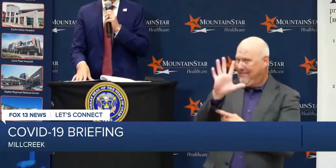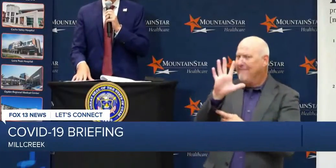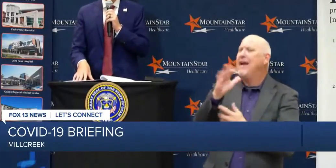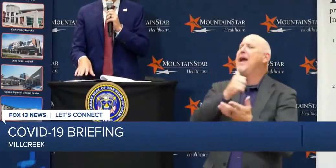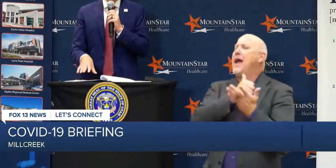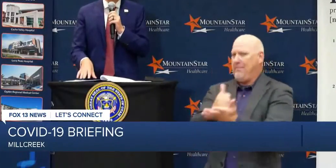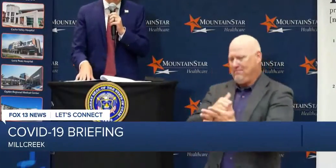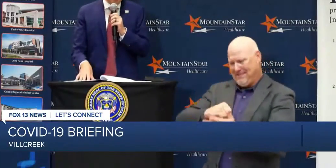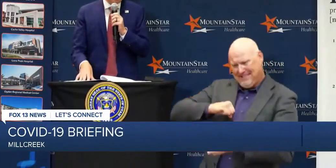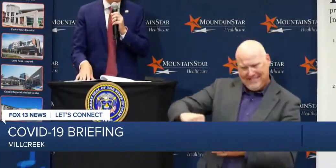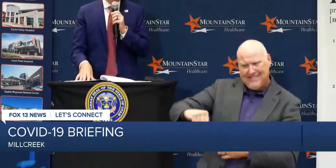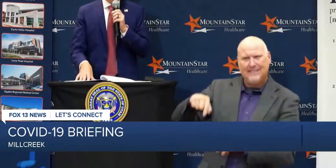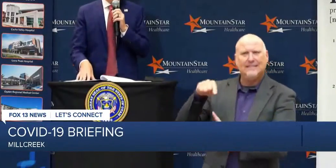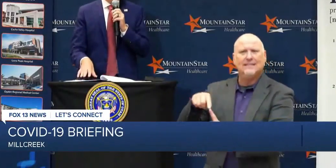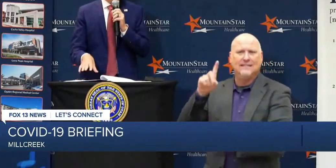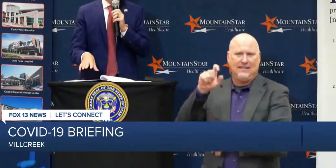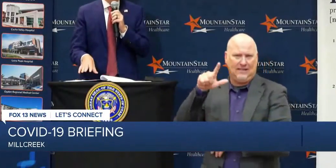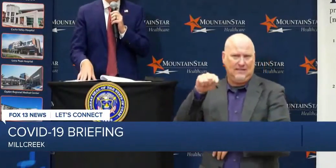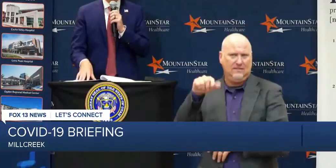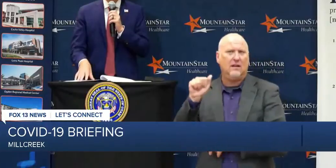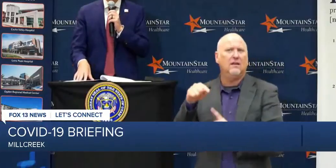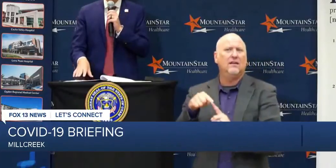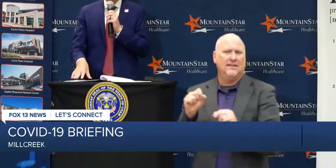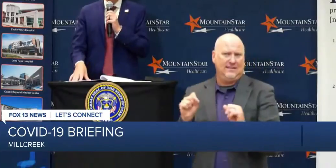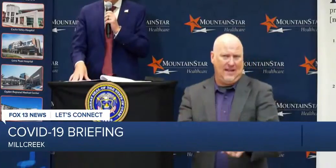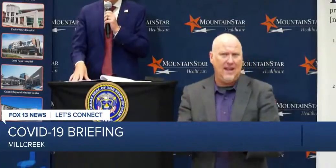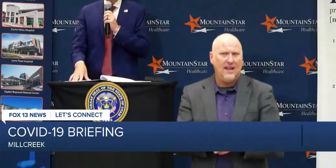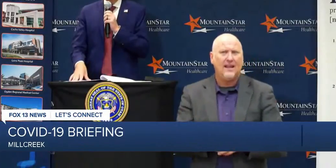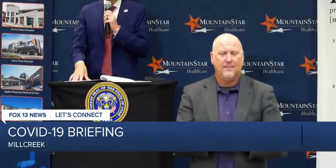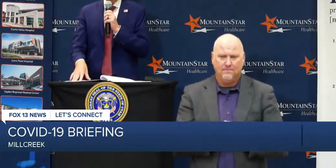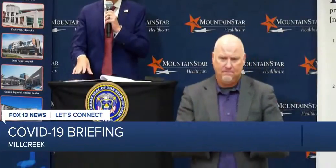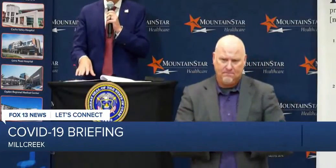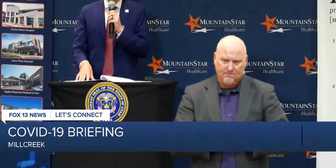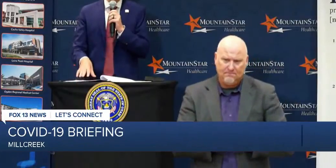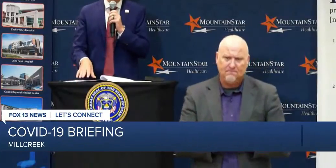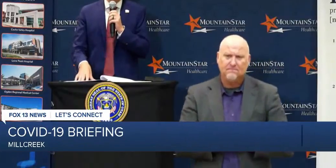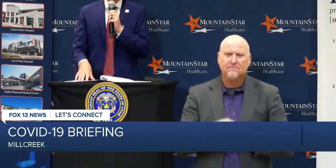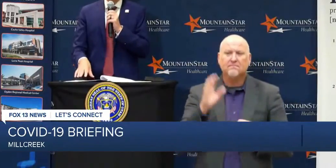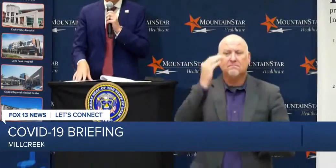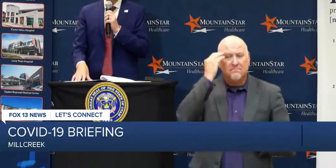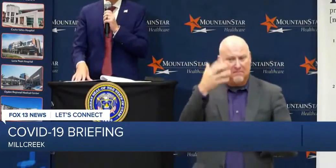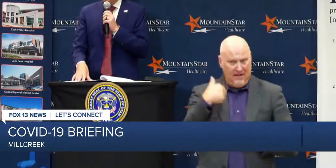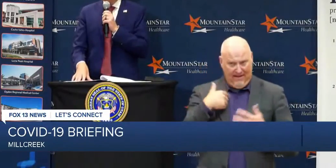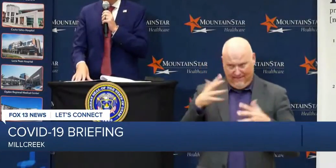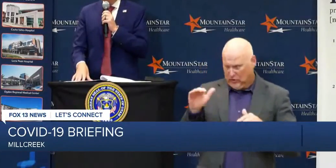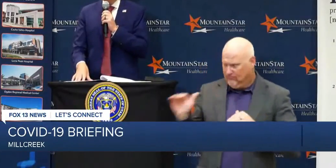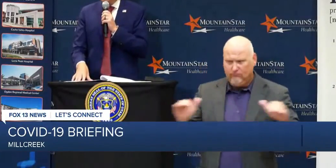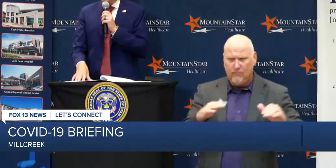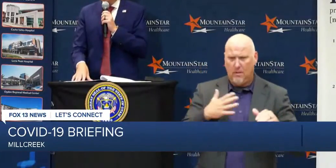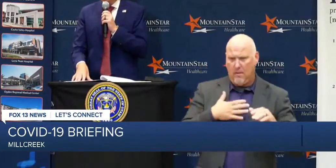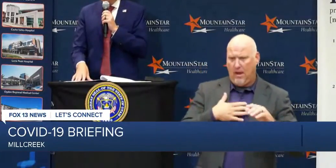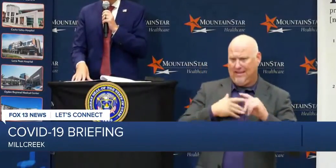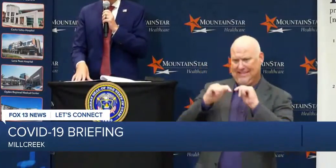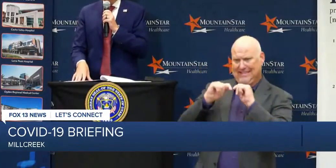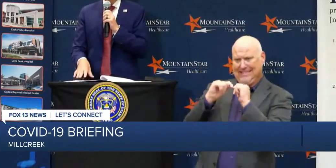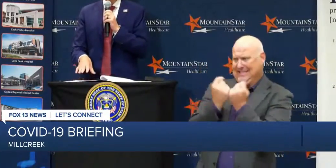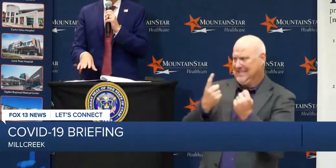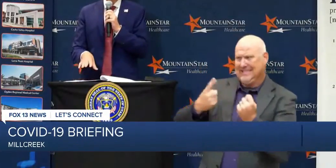teams to provide a KN95 mask for every child that wants one in the